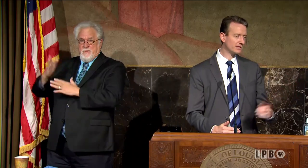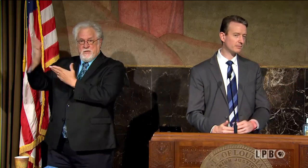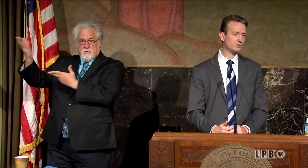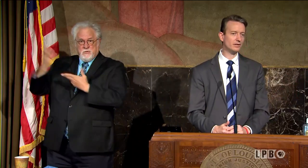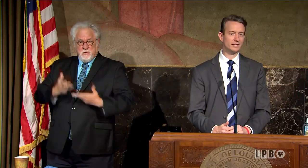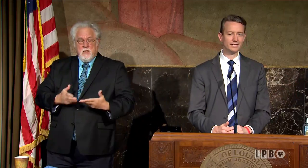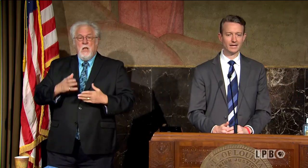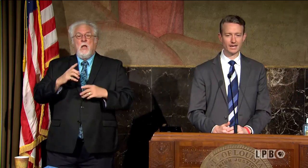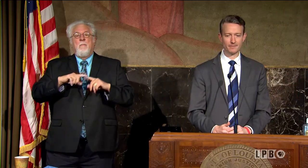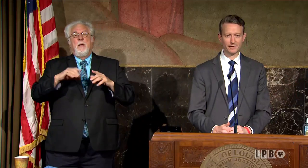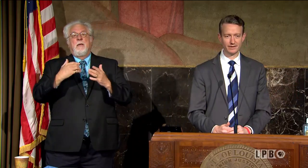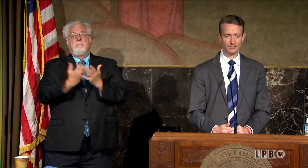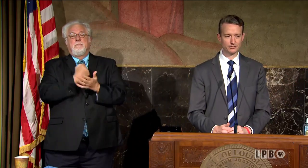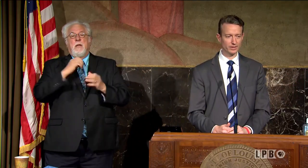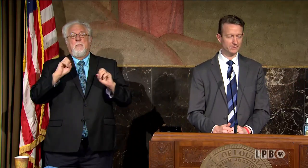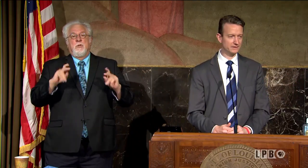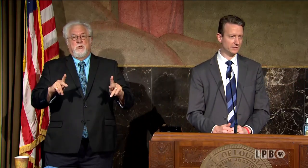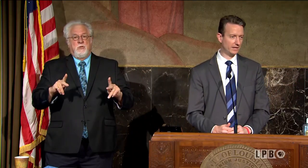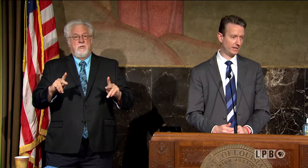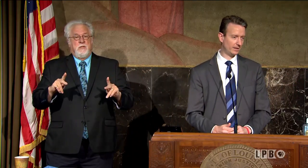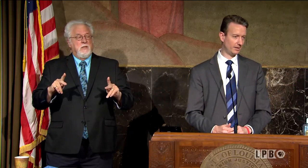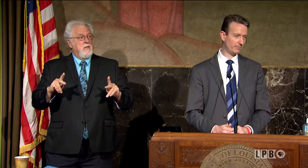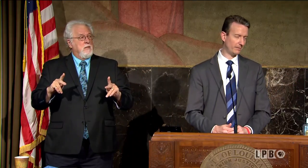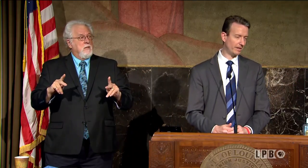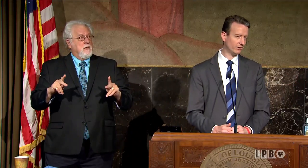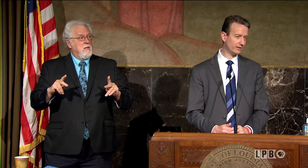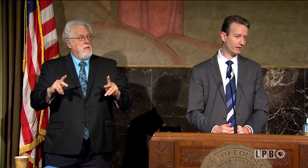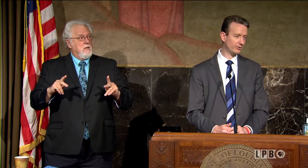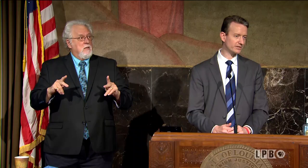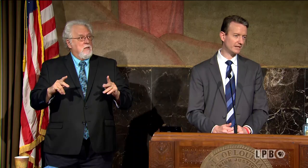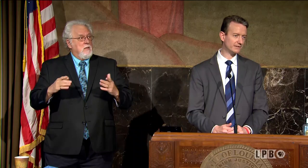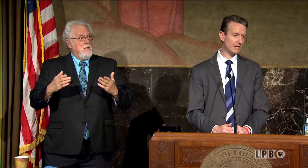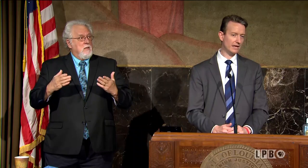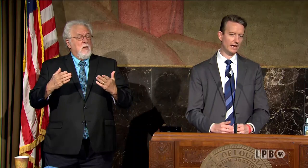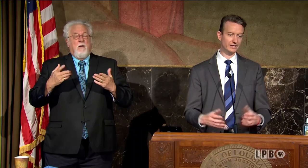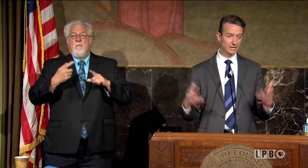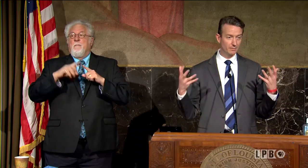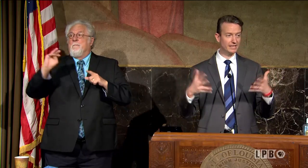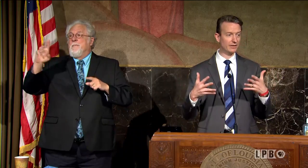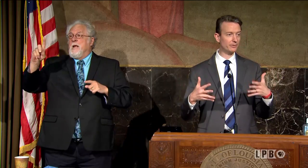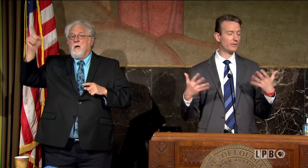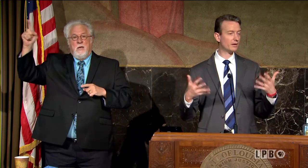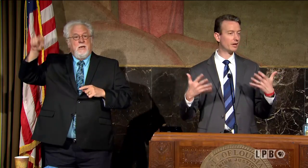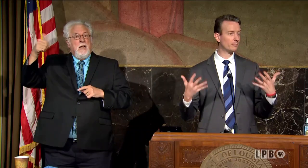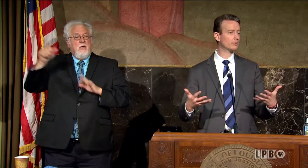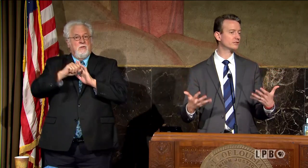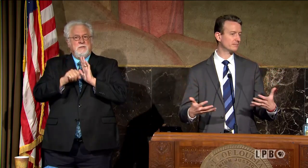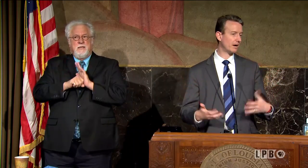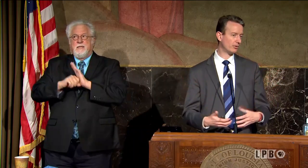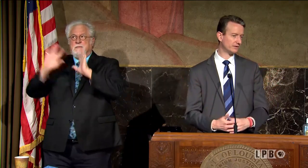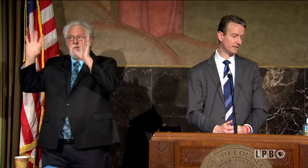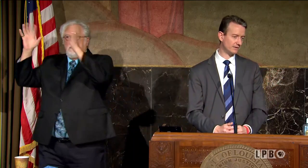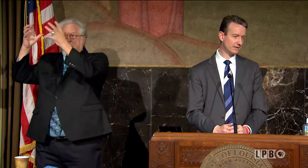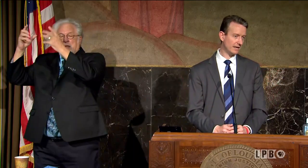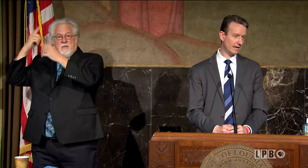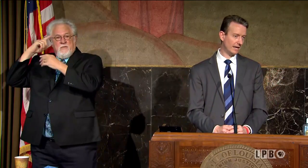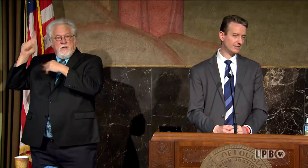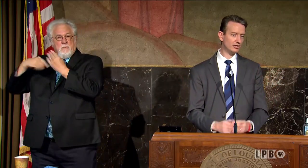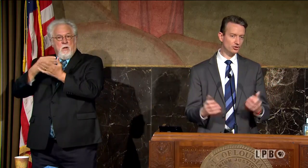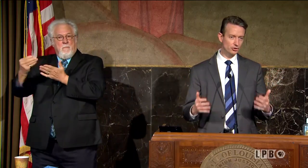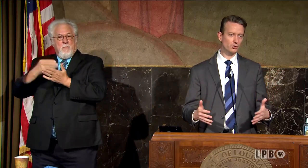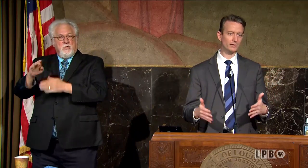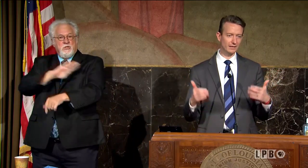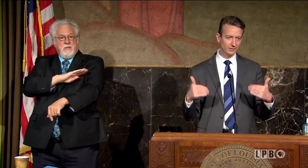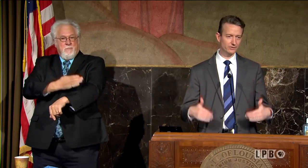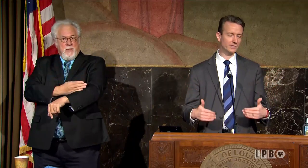also this opportunity that was raised by Maryland and other states to come together and think about our purchasing power as states